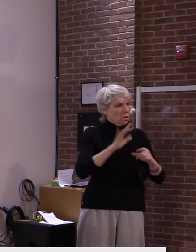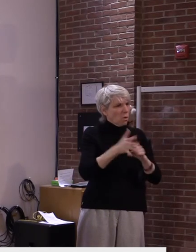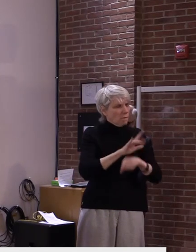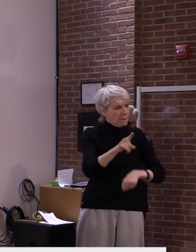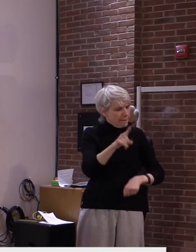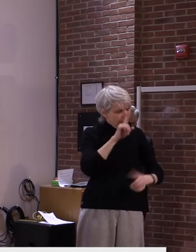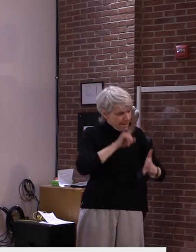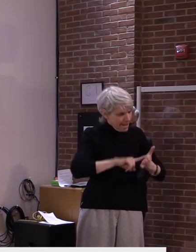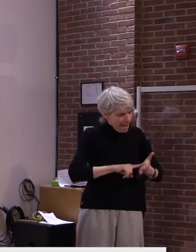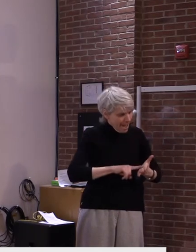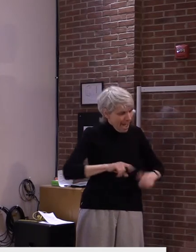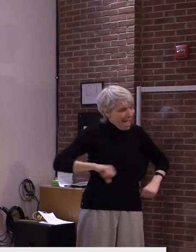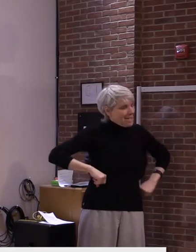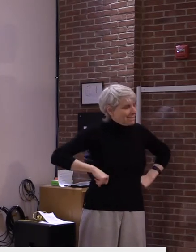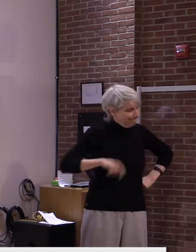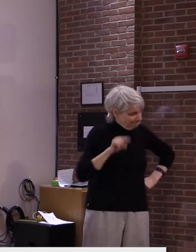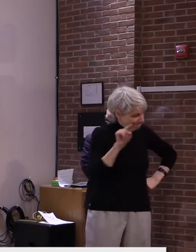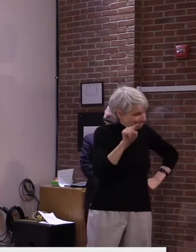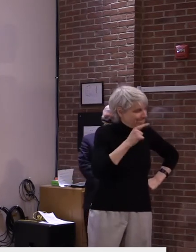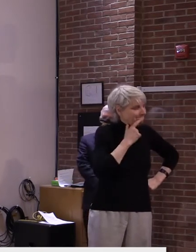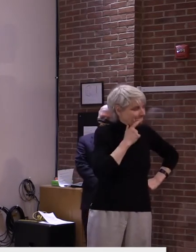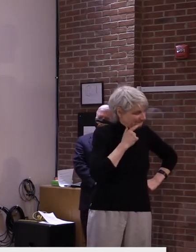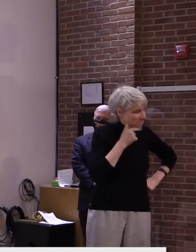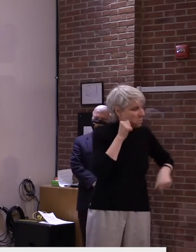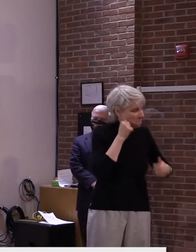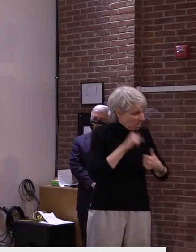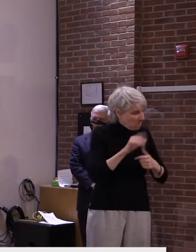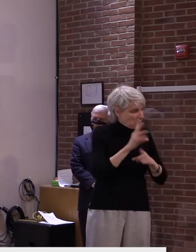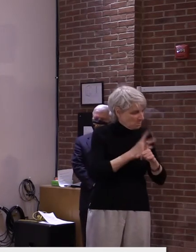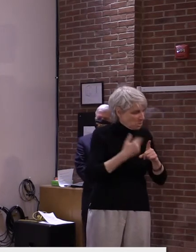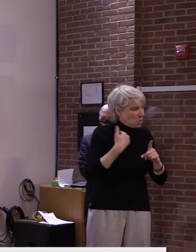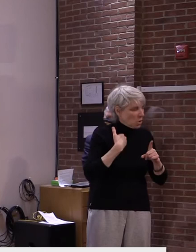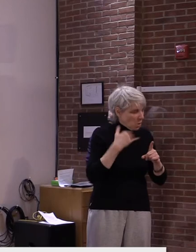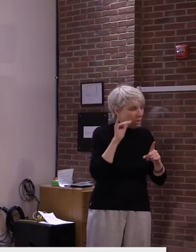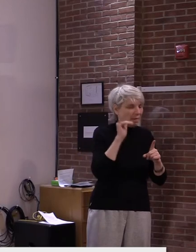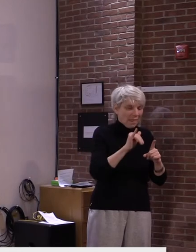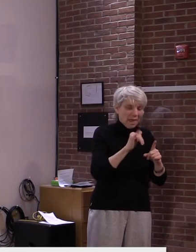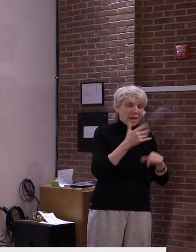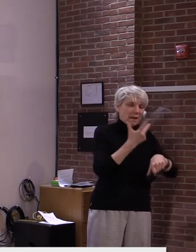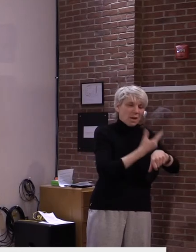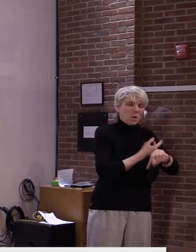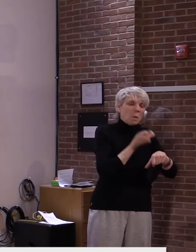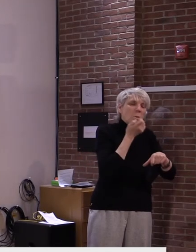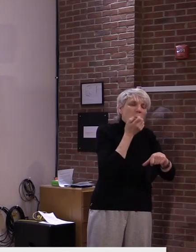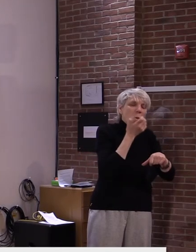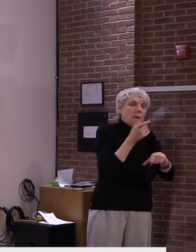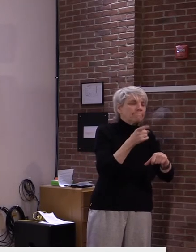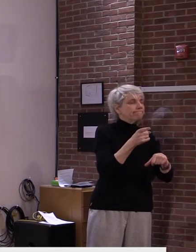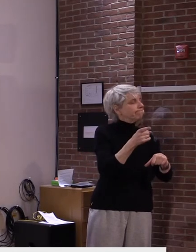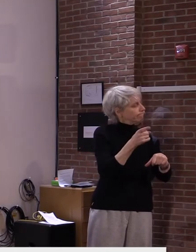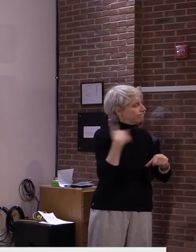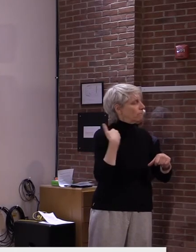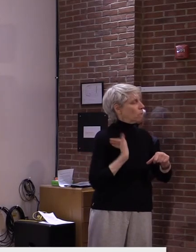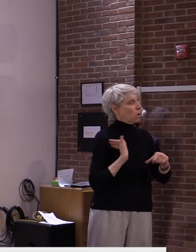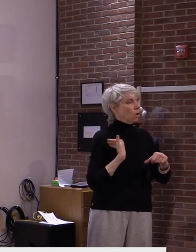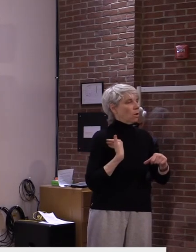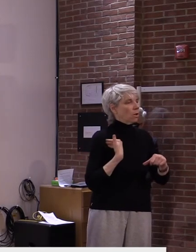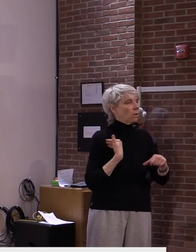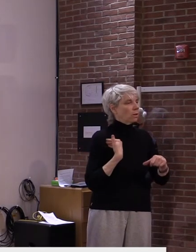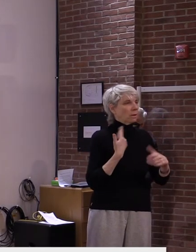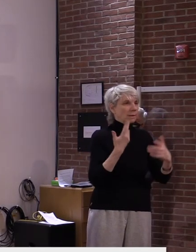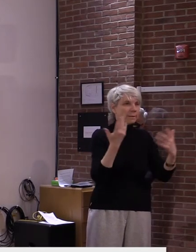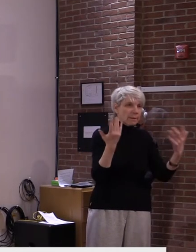back and be like, okay, you know, that was the group that went slightly above, or 6 months from now, you could go back and say, oh, we were